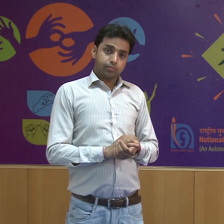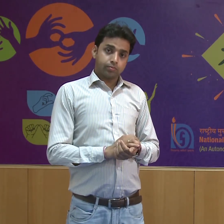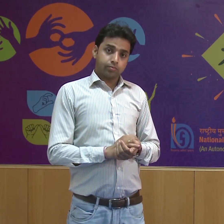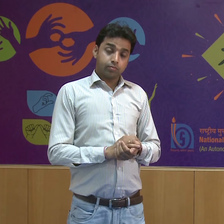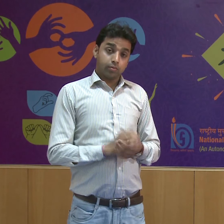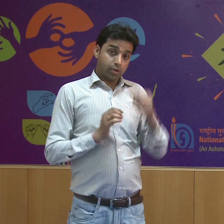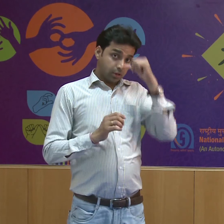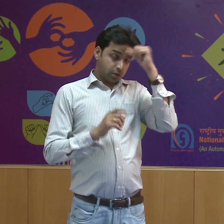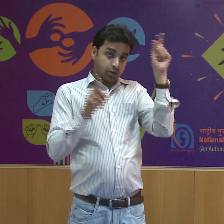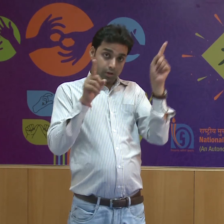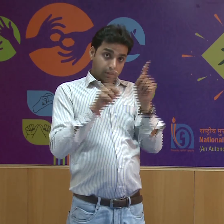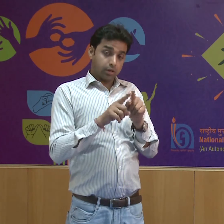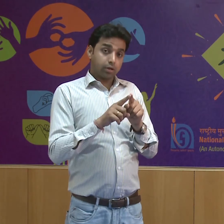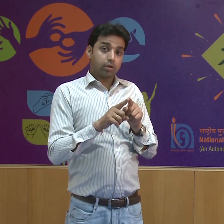Indian Institute of Management